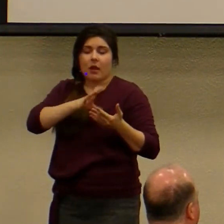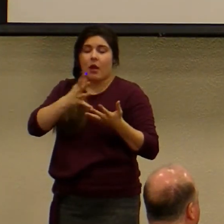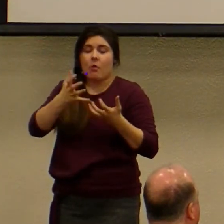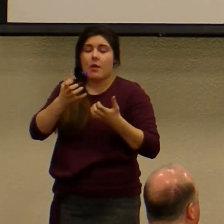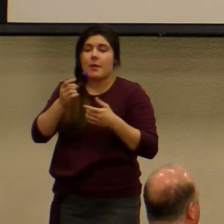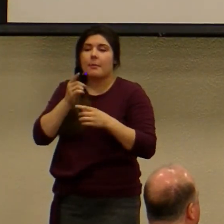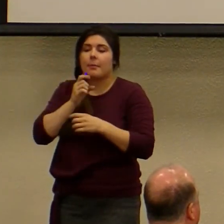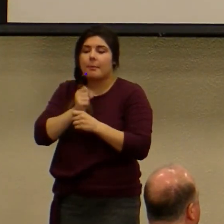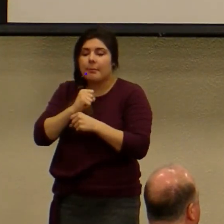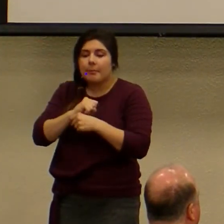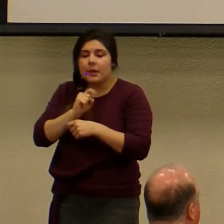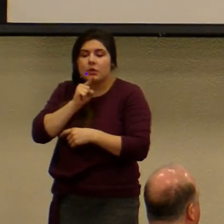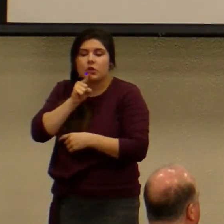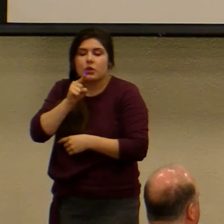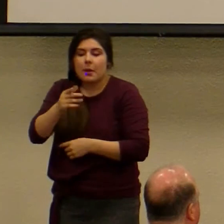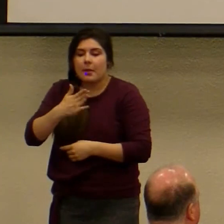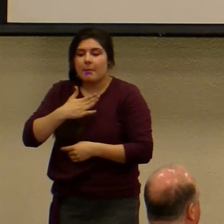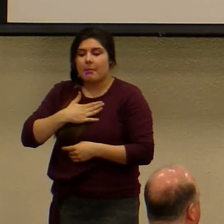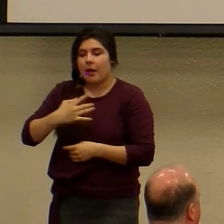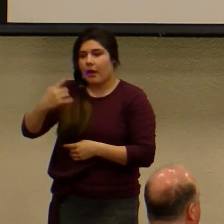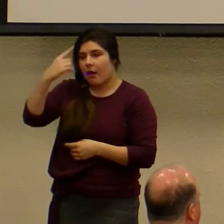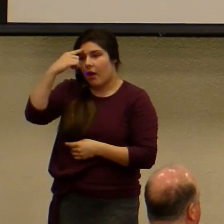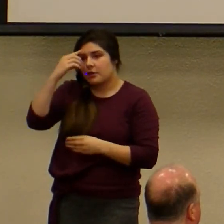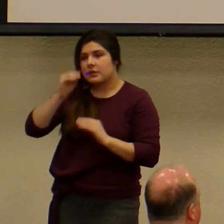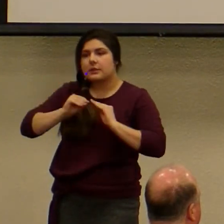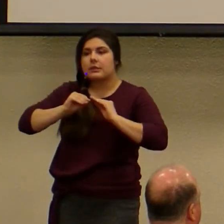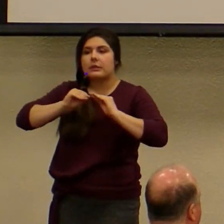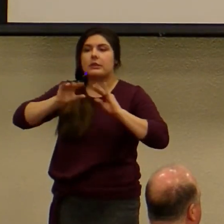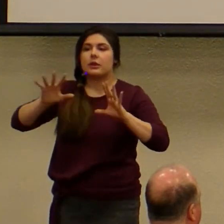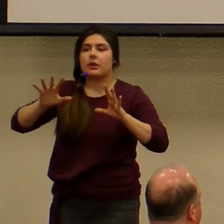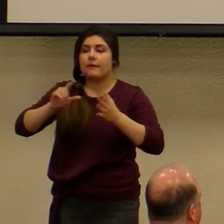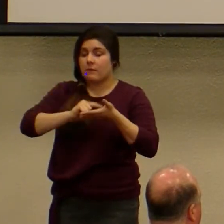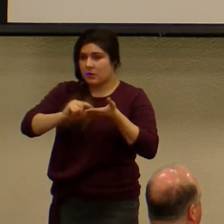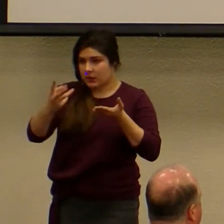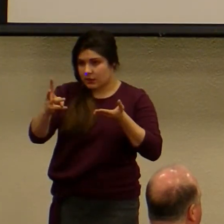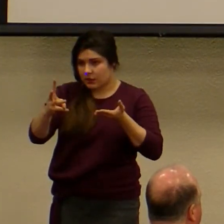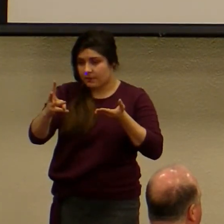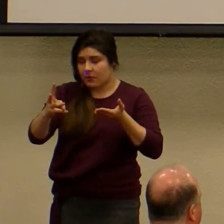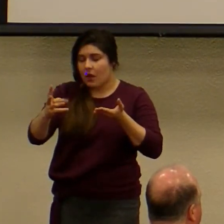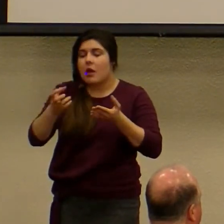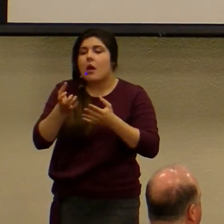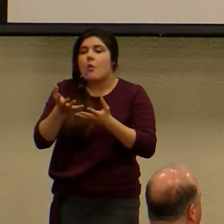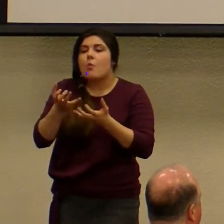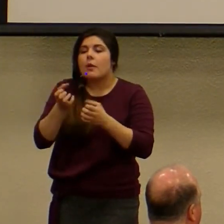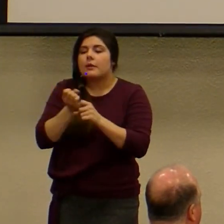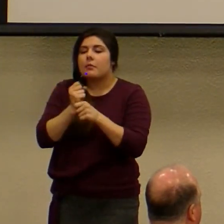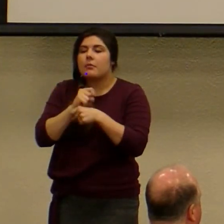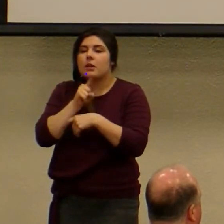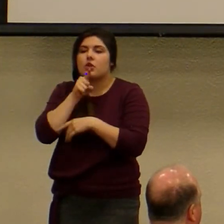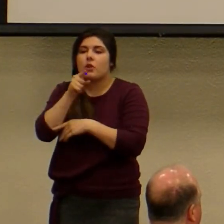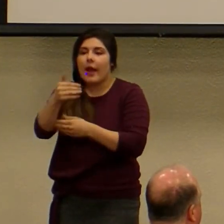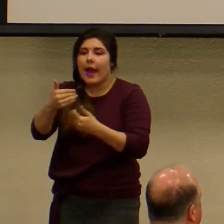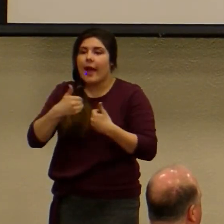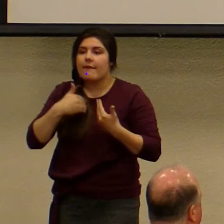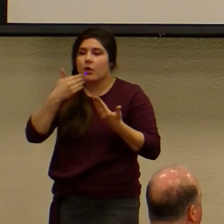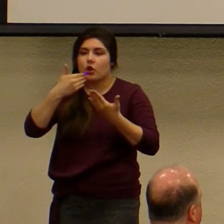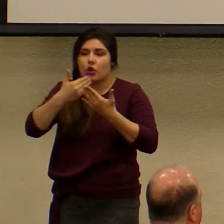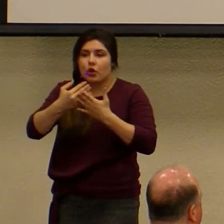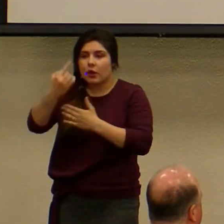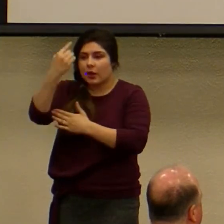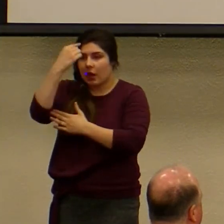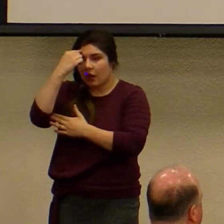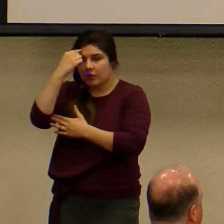sure that my conscience is clear. See verse 16? I want to make sure that I keep a good conscience.